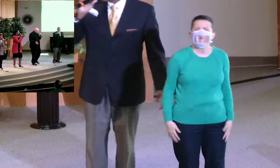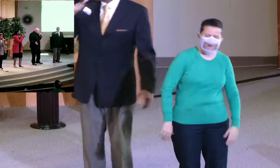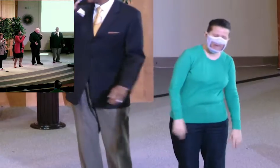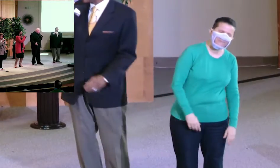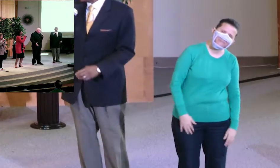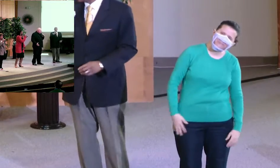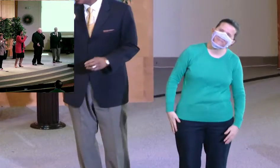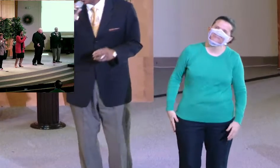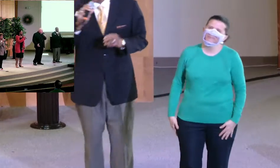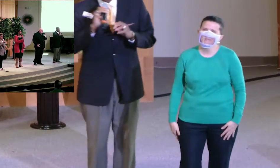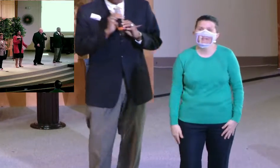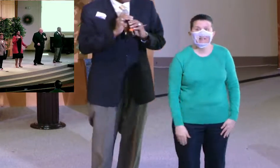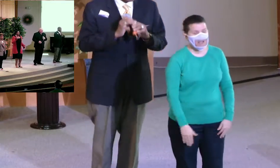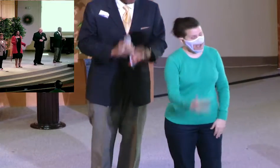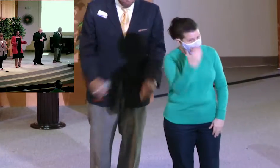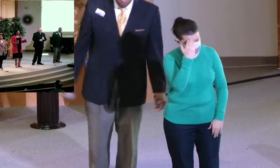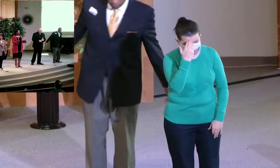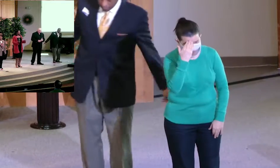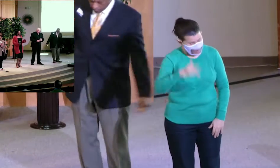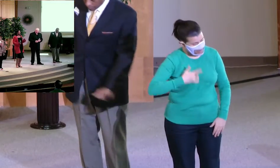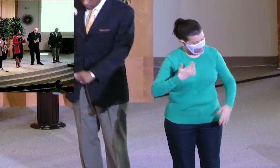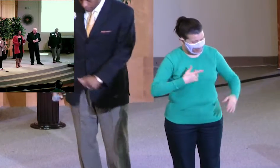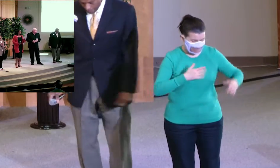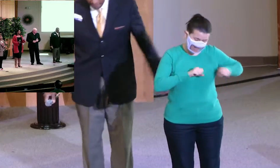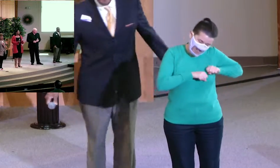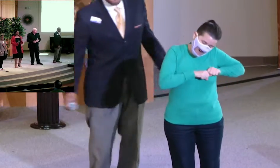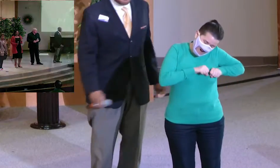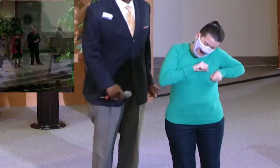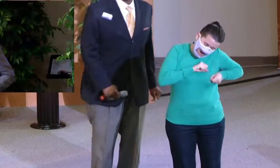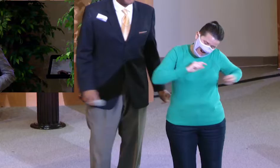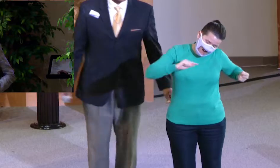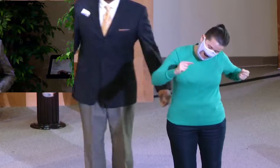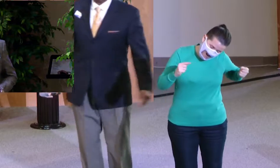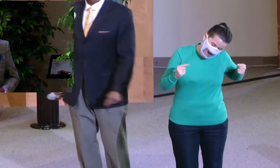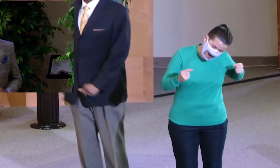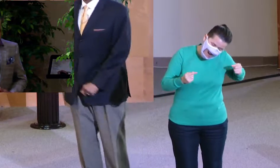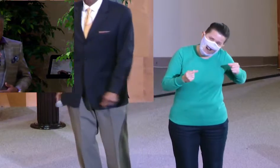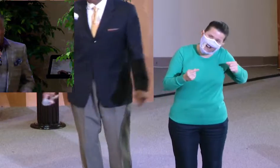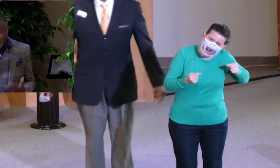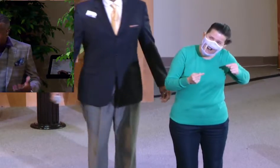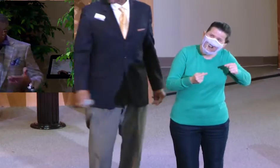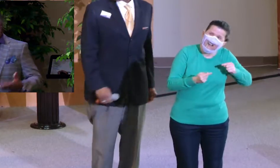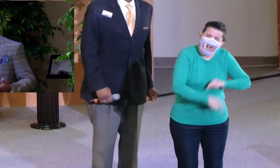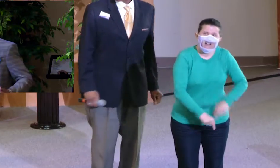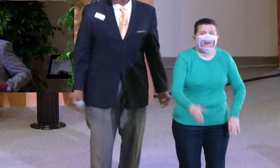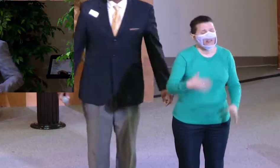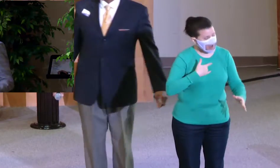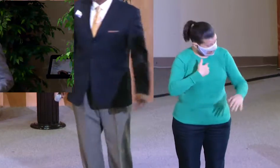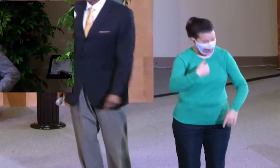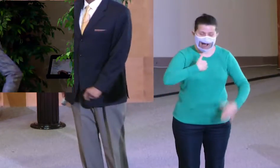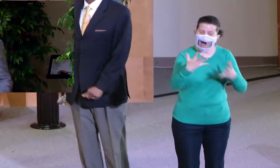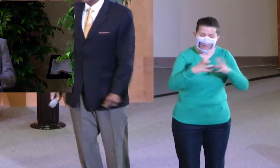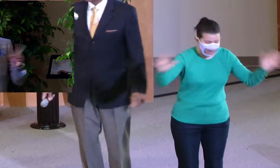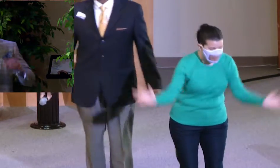your miracle. I know you've been hurting deep down inside. Let me